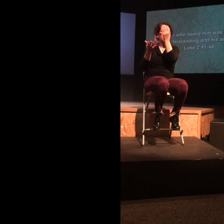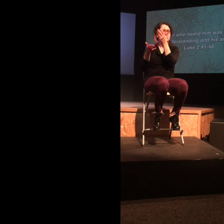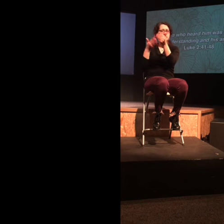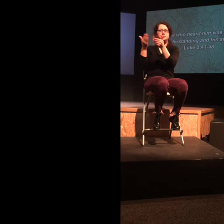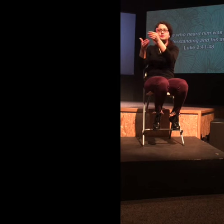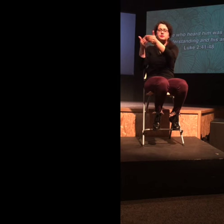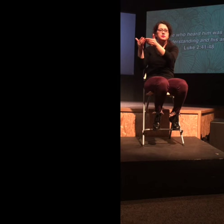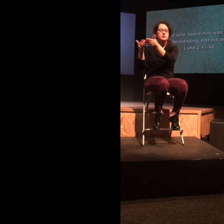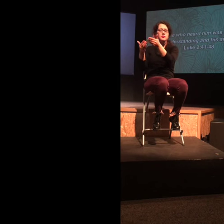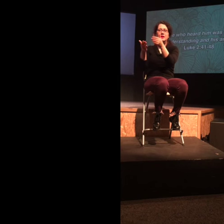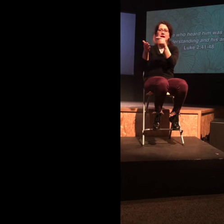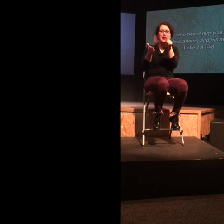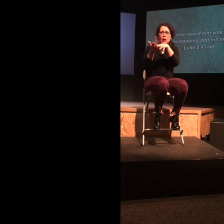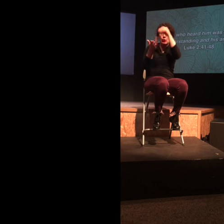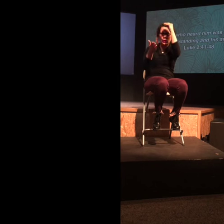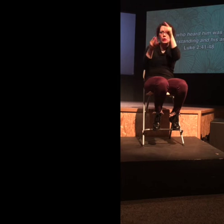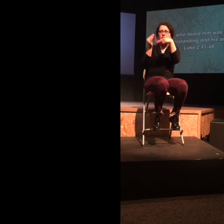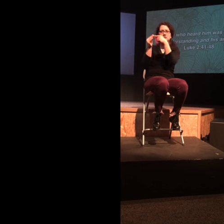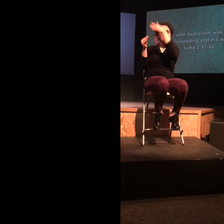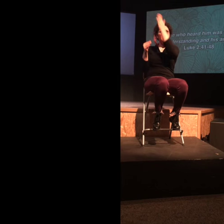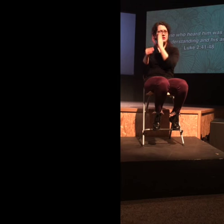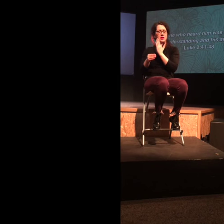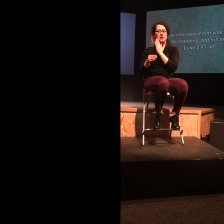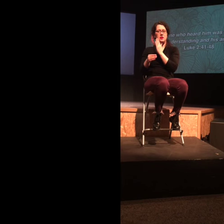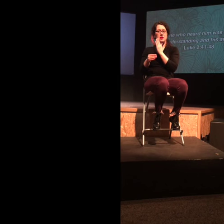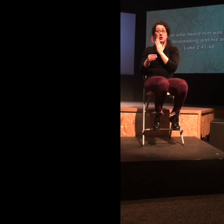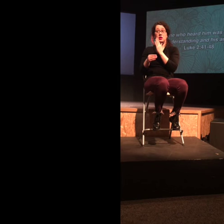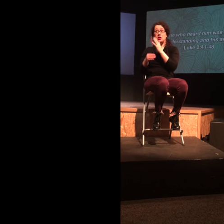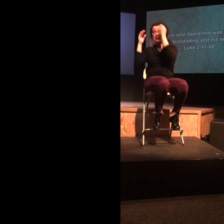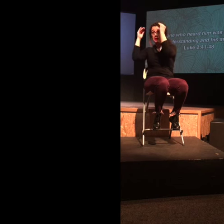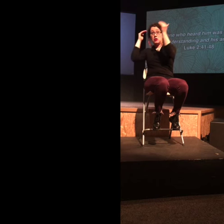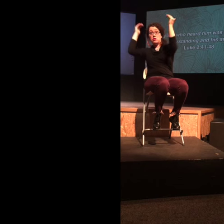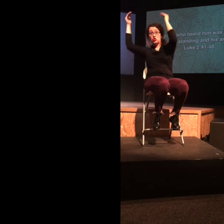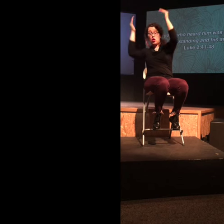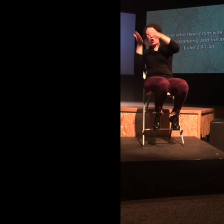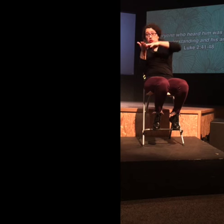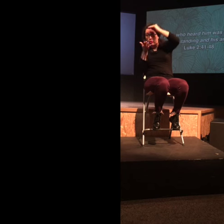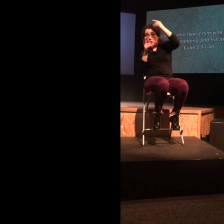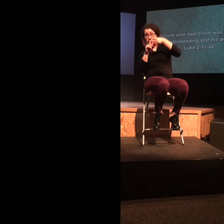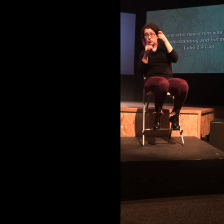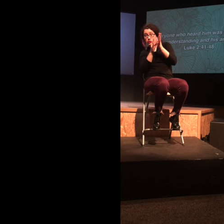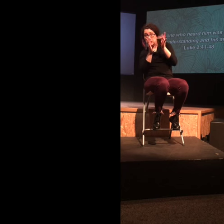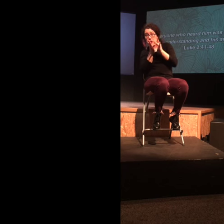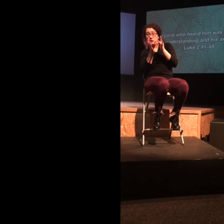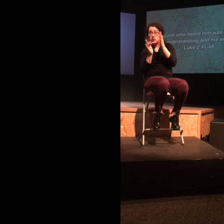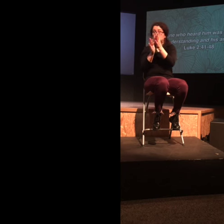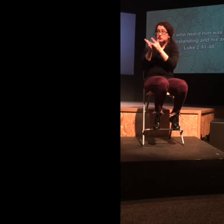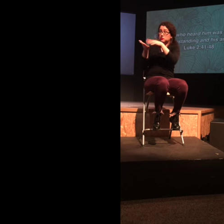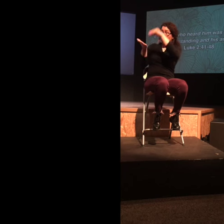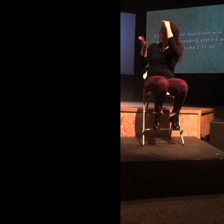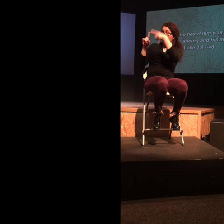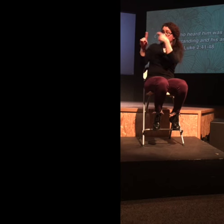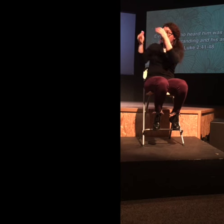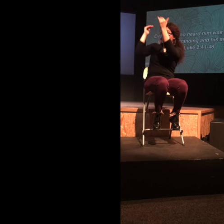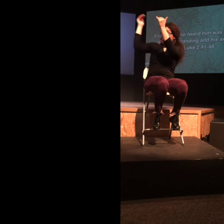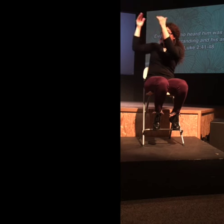what it means to learn about God, those kinds of things. And they're learning from him, he's learning from them. There's this back and forth that's actually happening